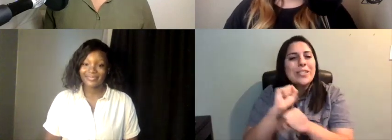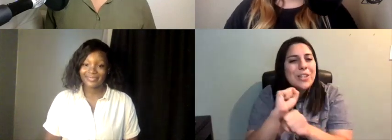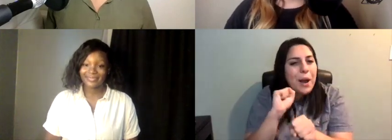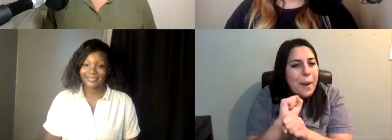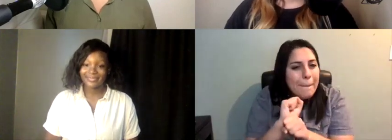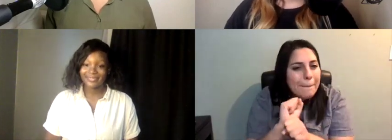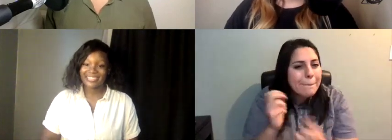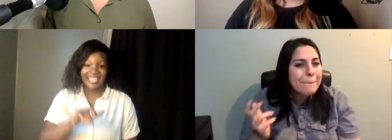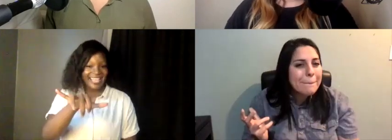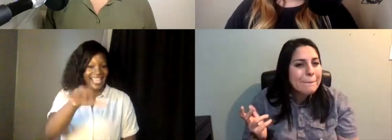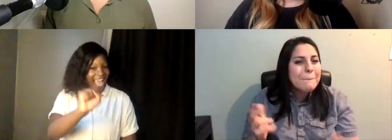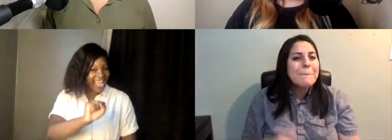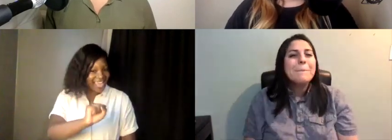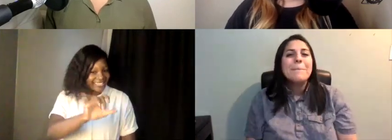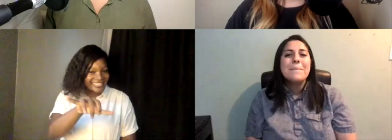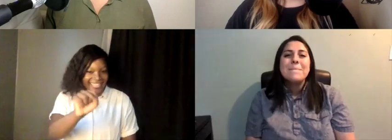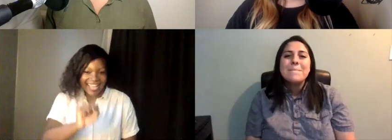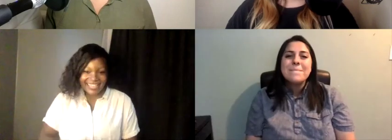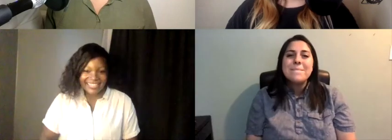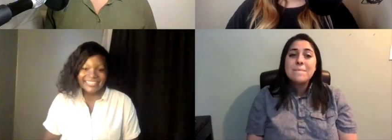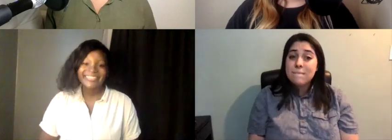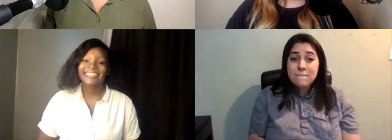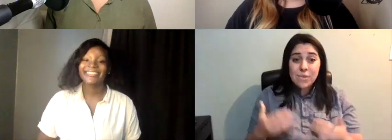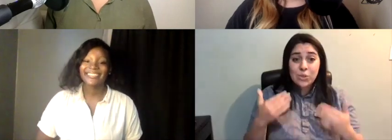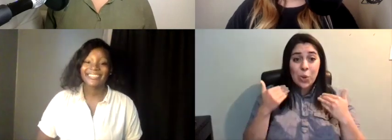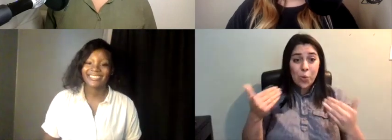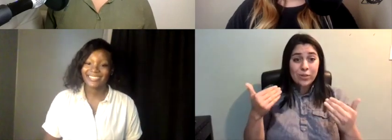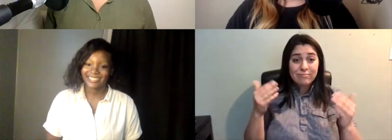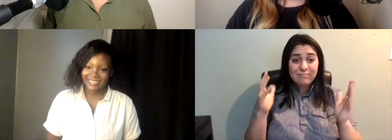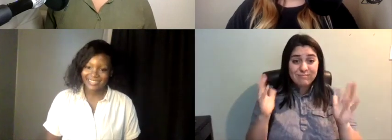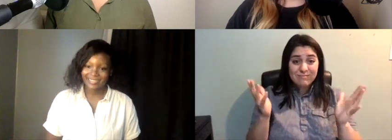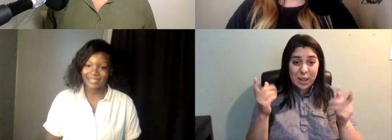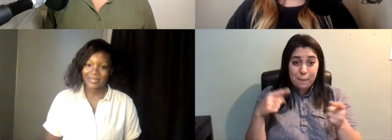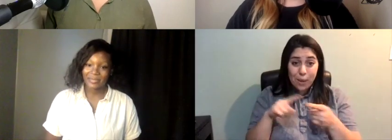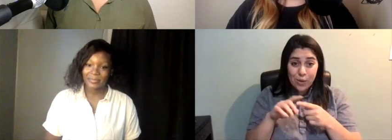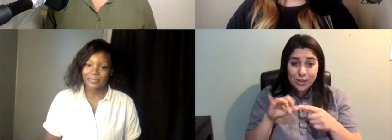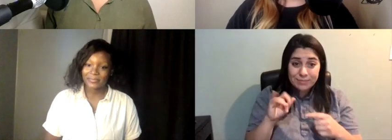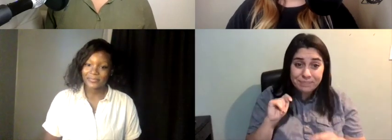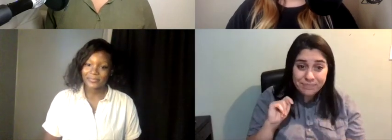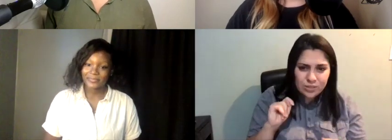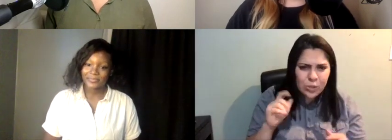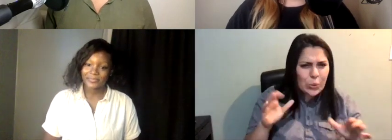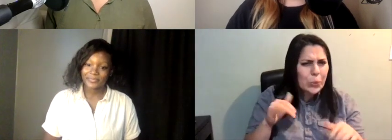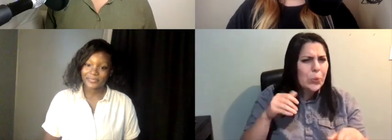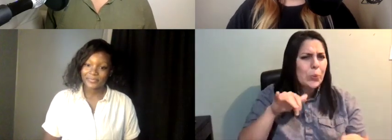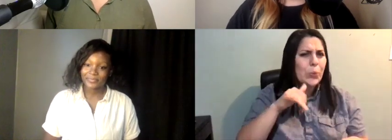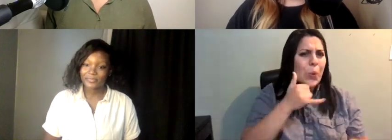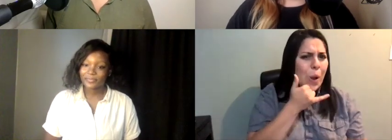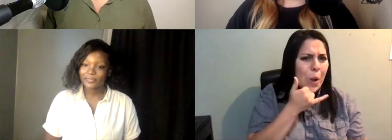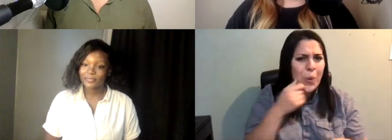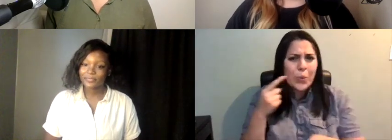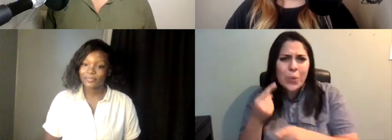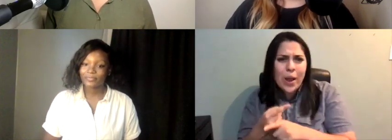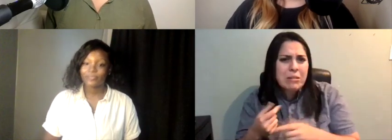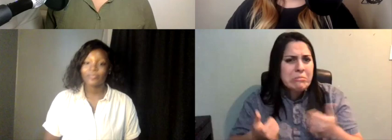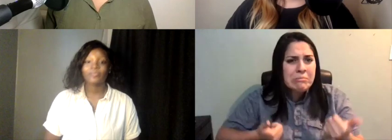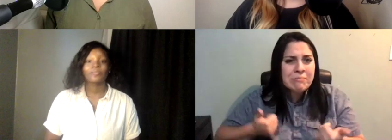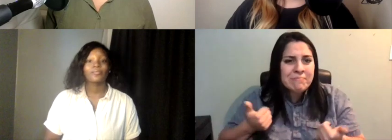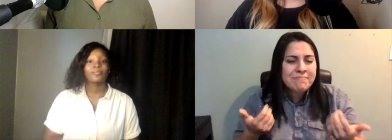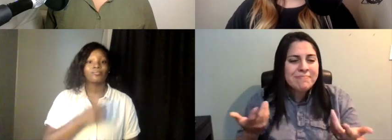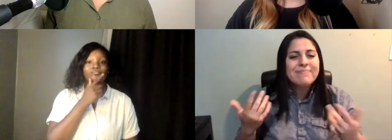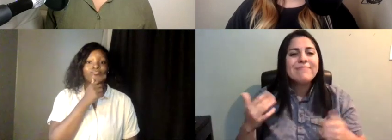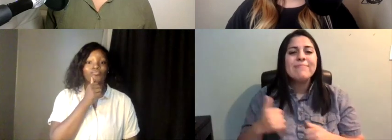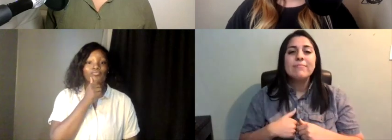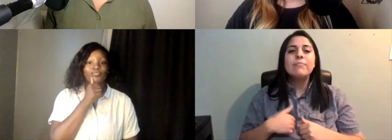So let's talk about it. Are we doing it right? Is there a right way? Are we doing it wrong? Ooh. I have a